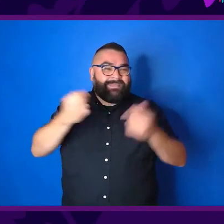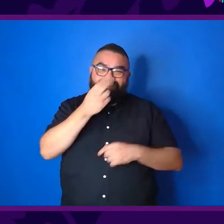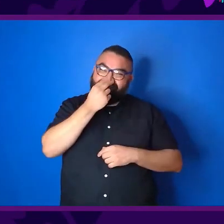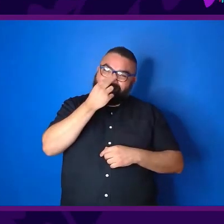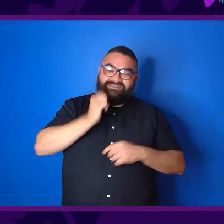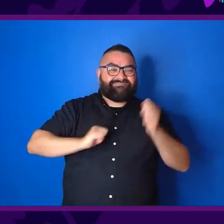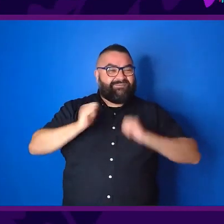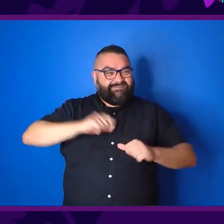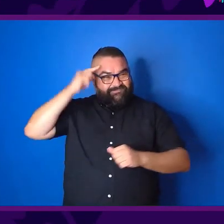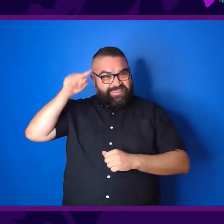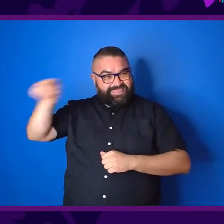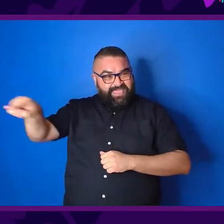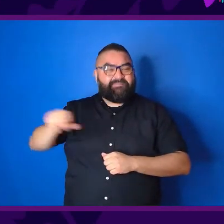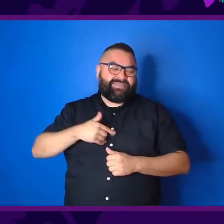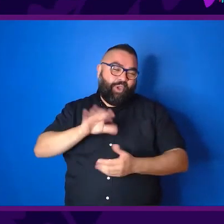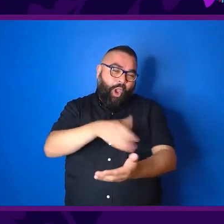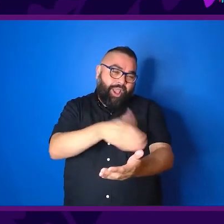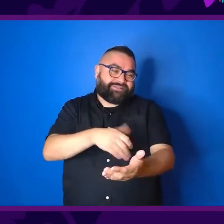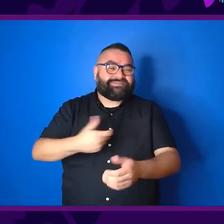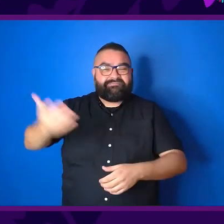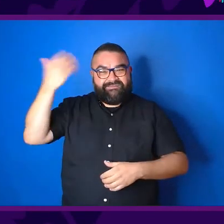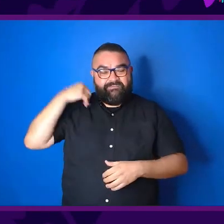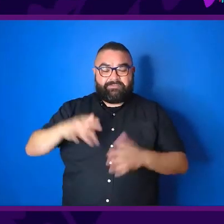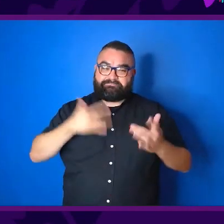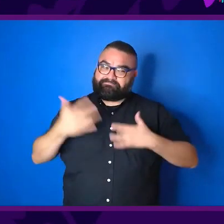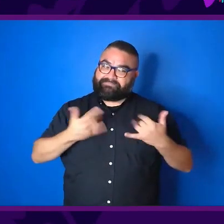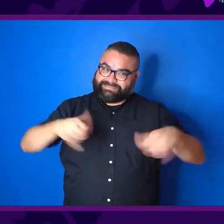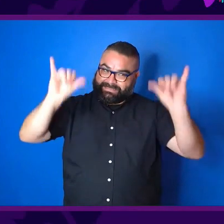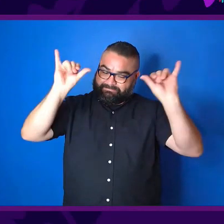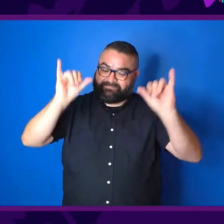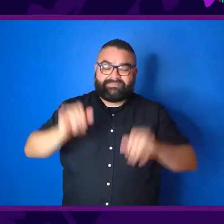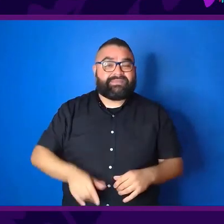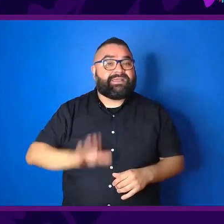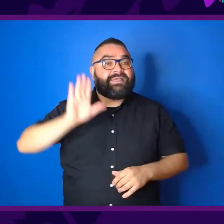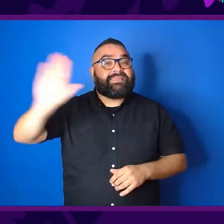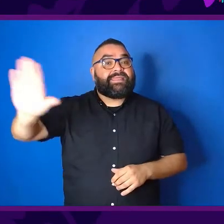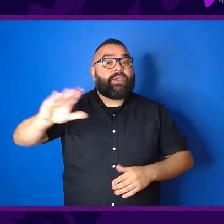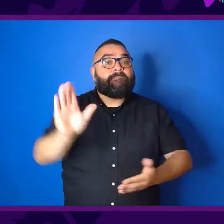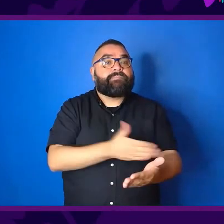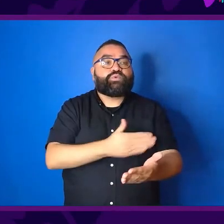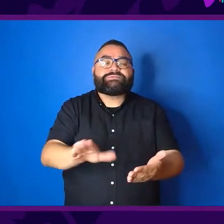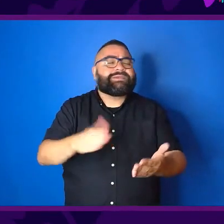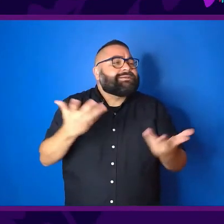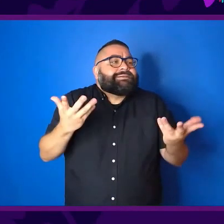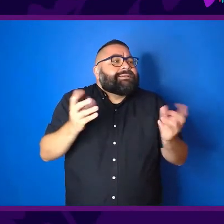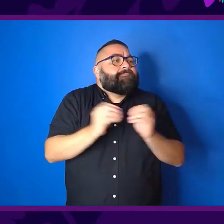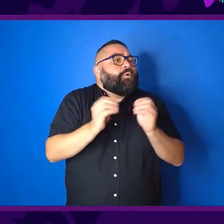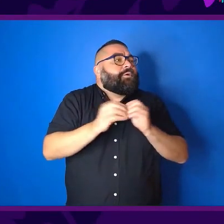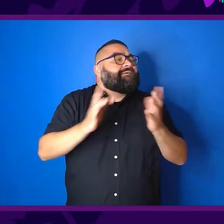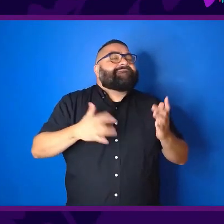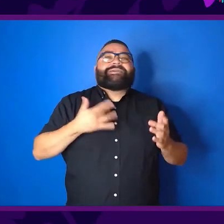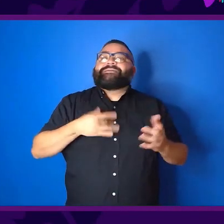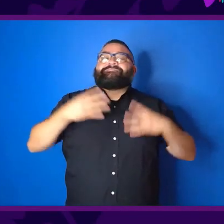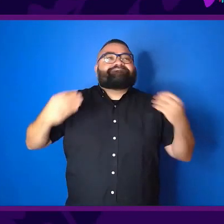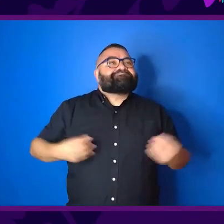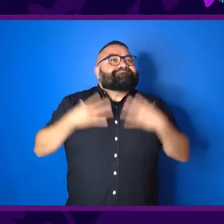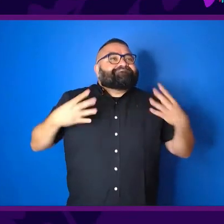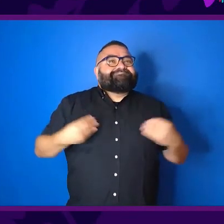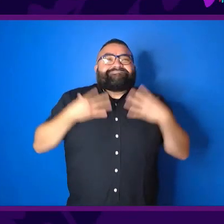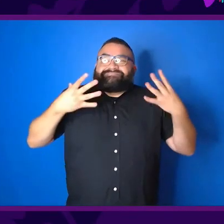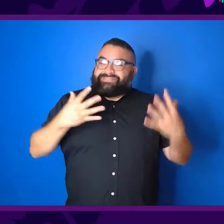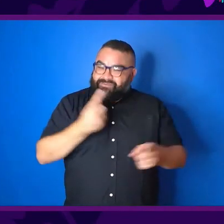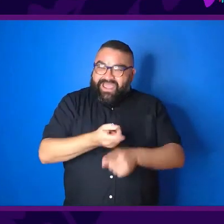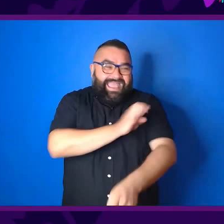about. Their music is jovial, it makes you feel, it's got energy. Please help me